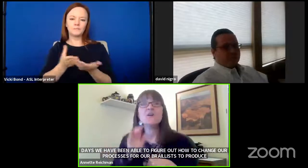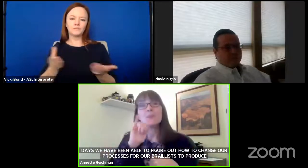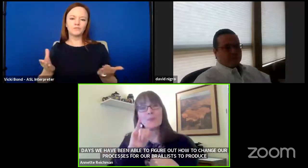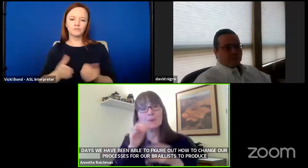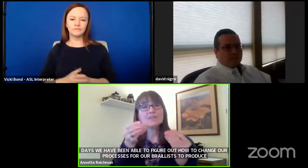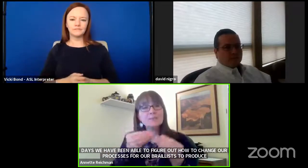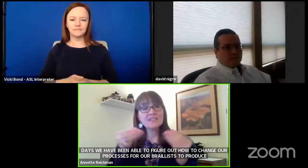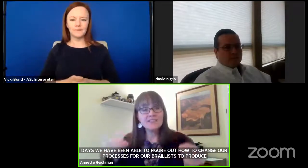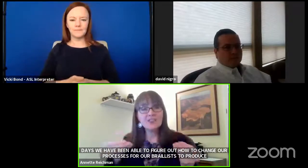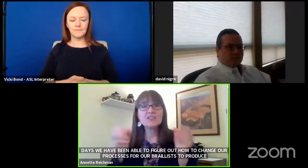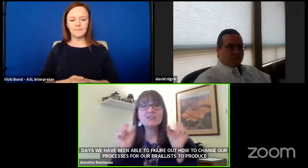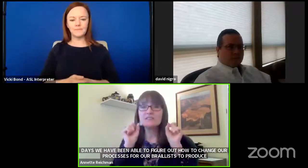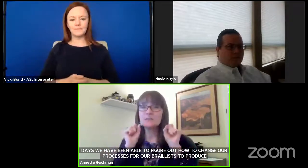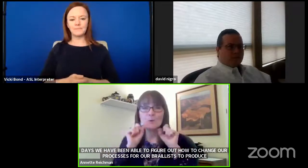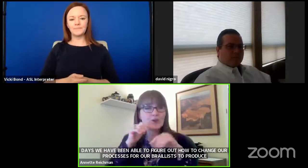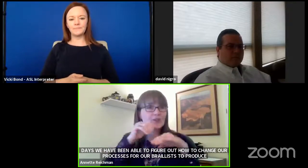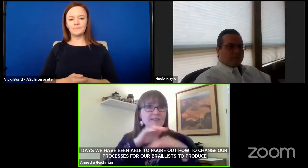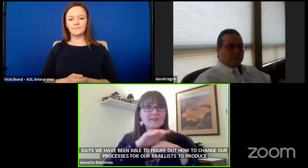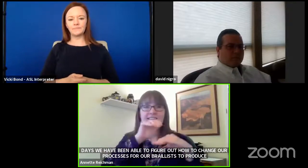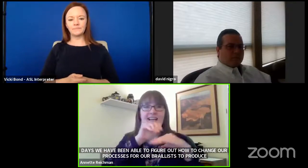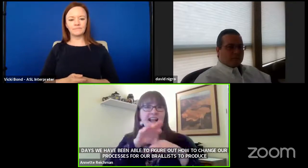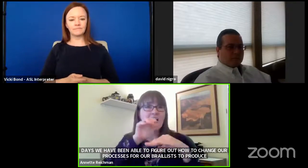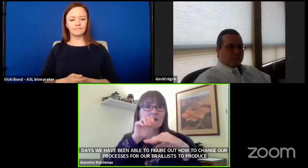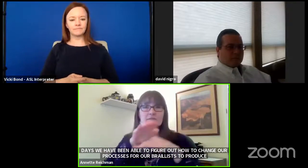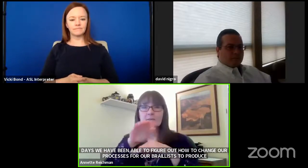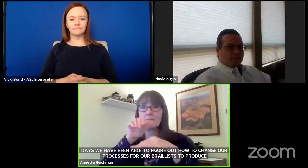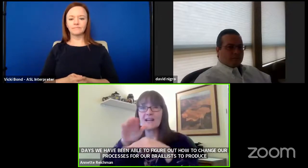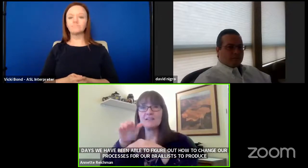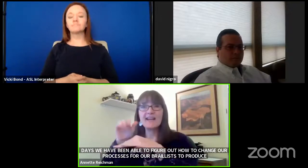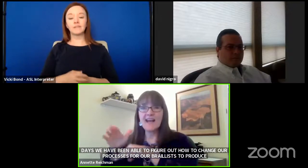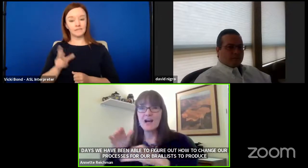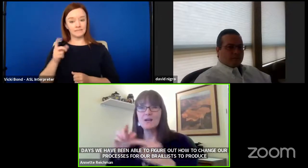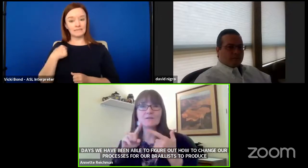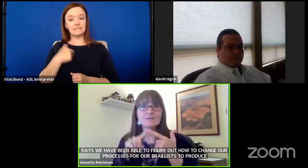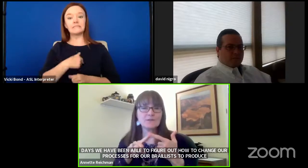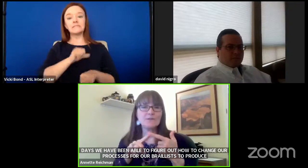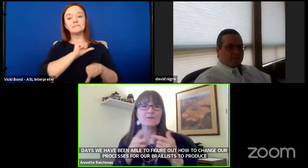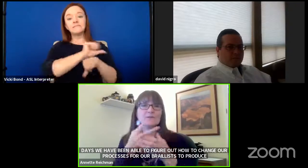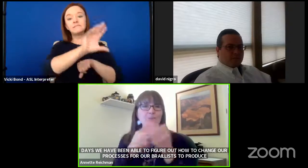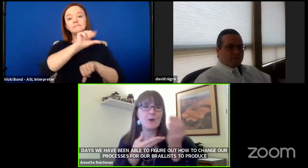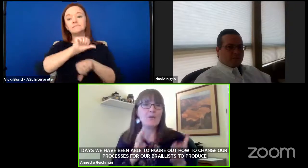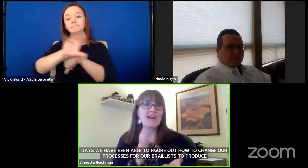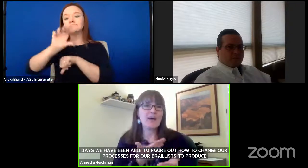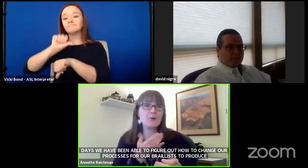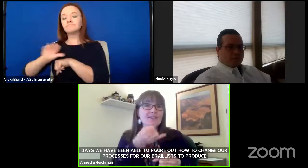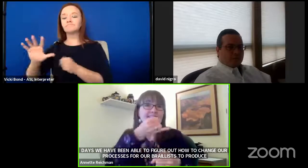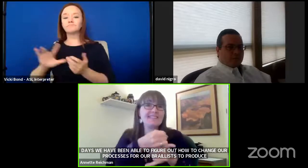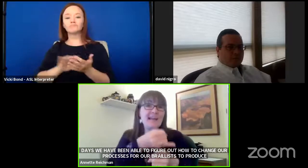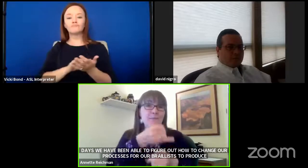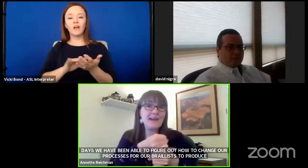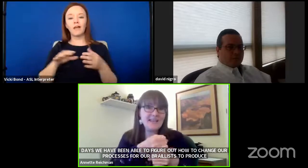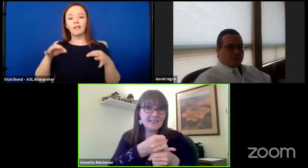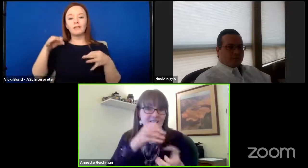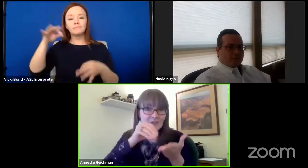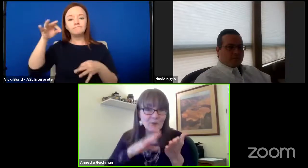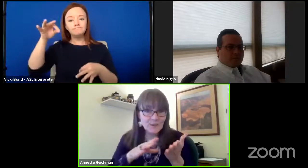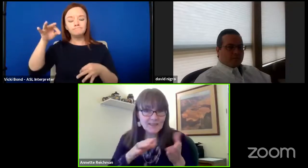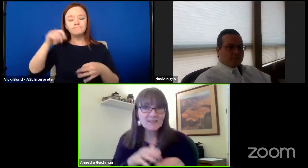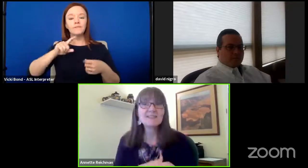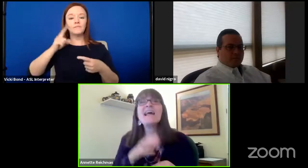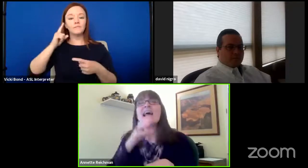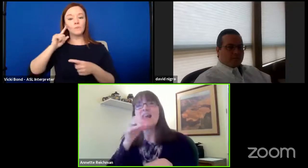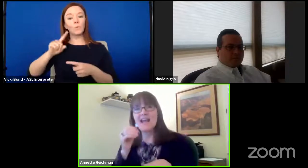materials. Those materials were sent out, mailed out to both our